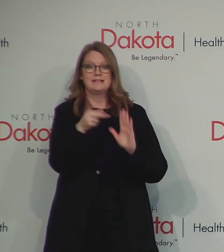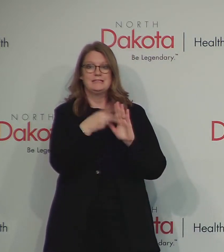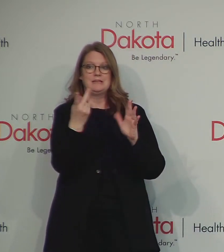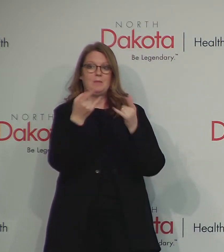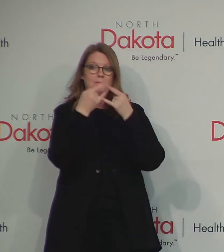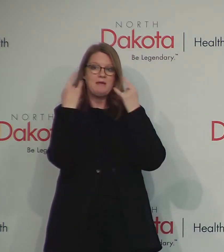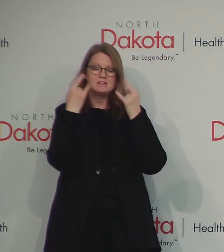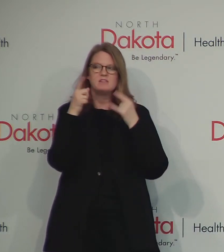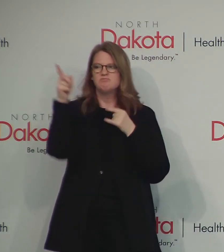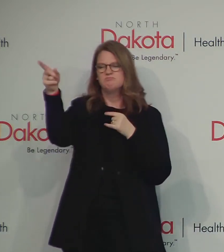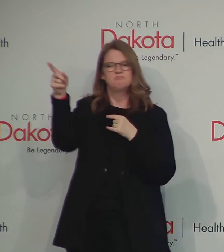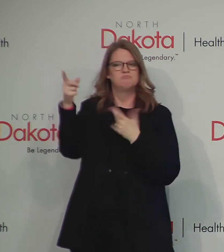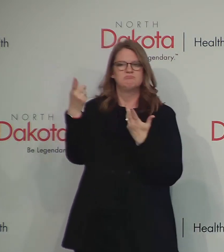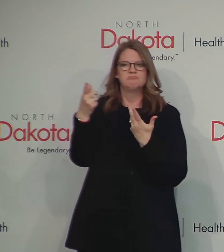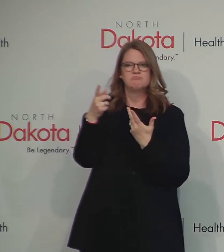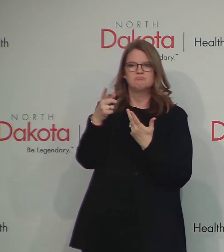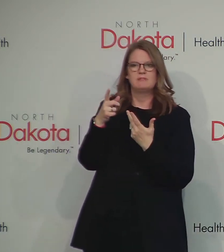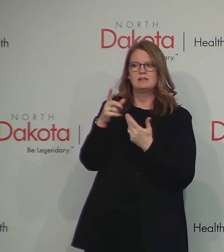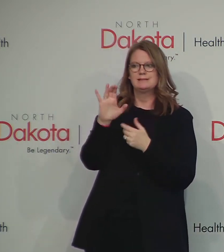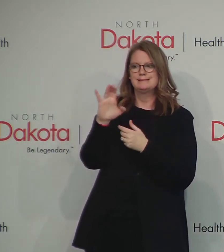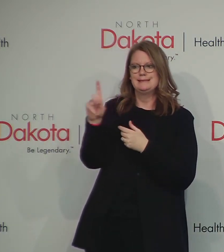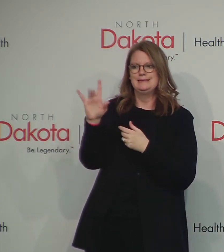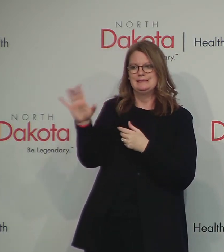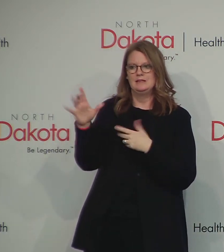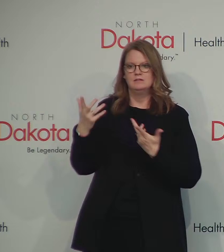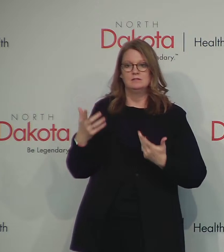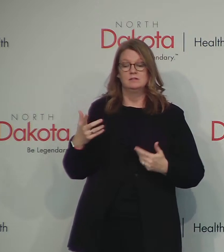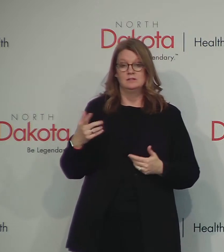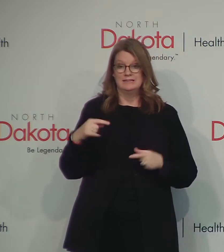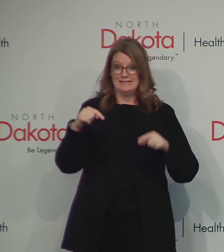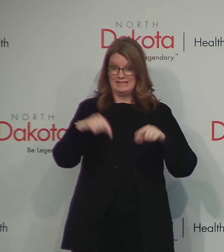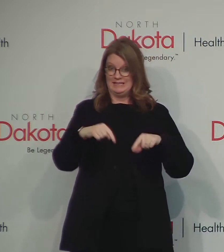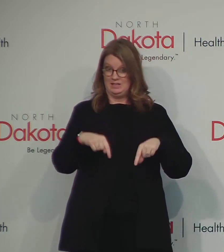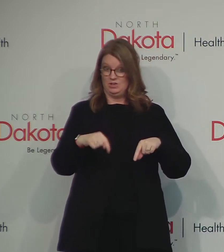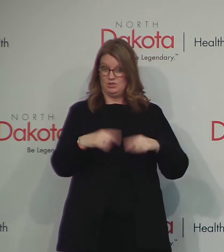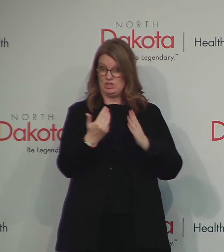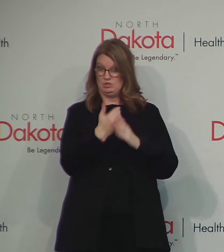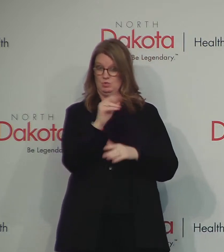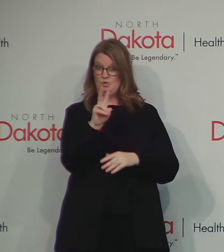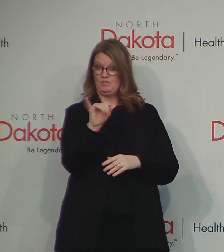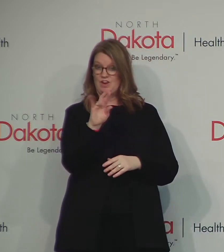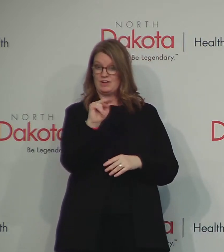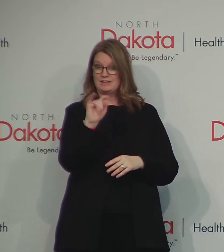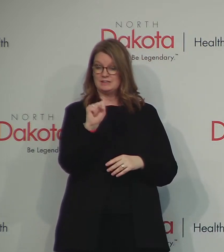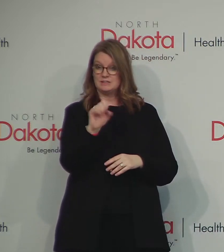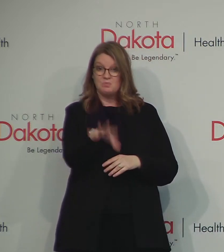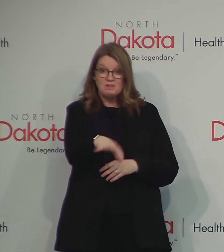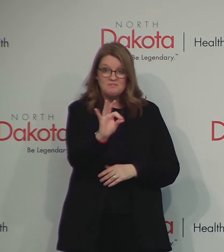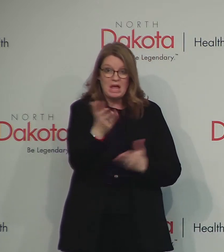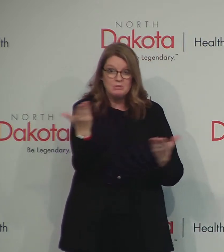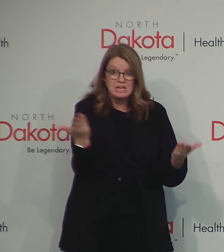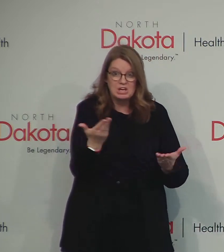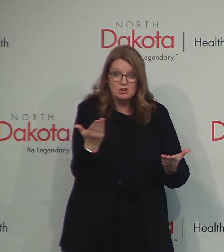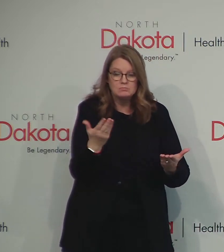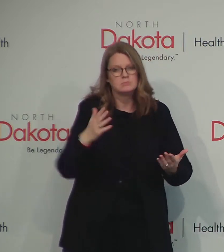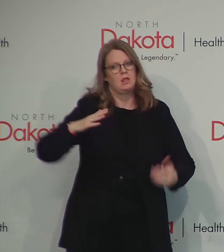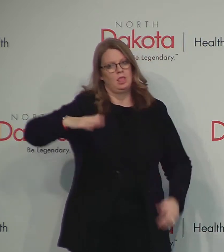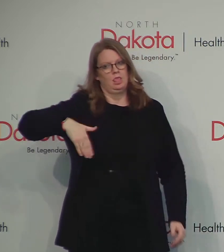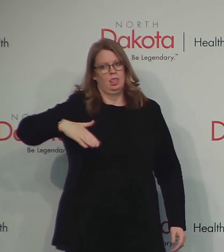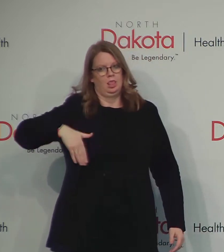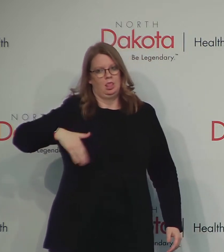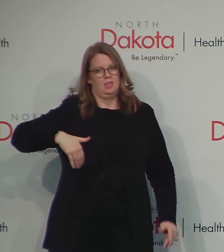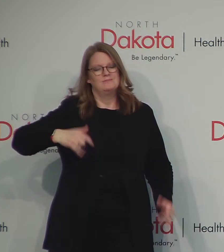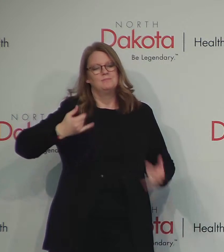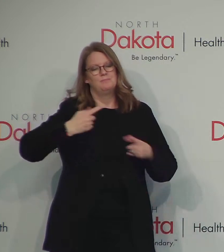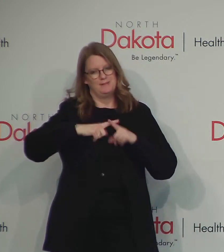to the CDC. That's just out today. We haven't detected these new variants yet in North Dakota, but they are traveling across the